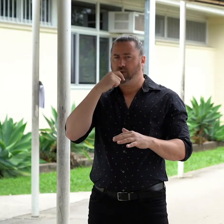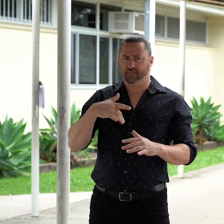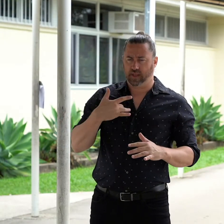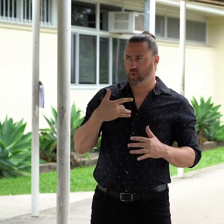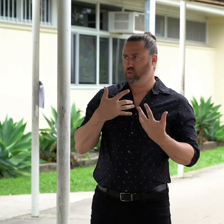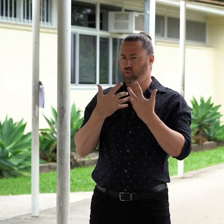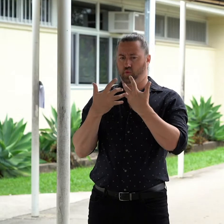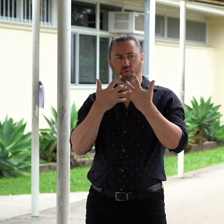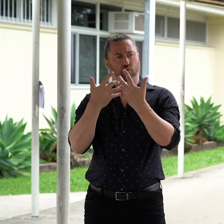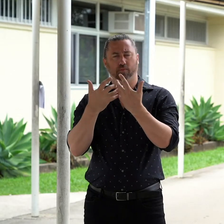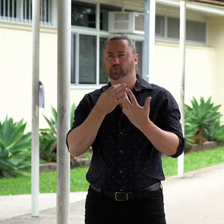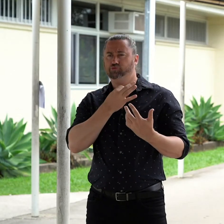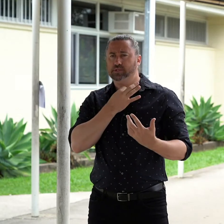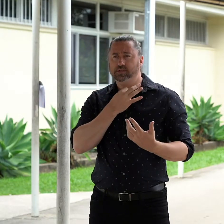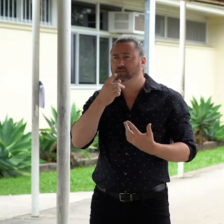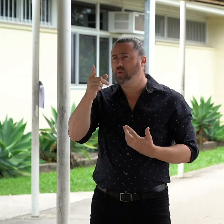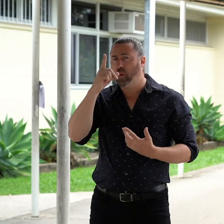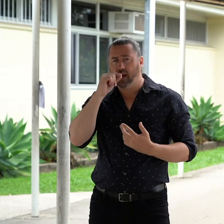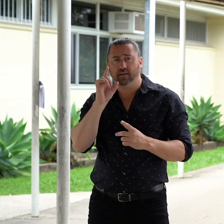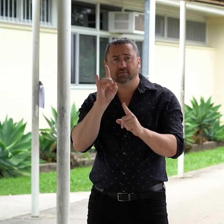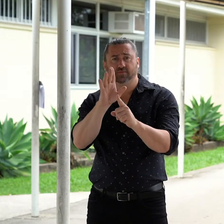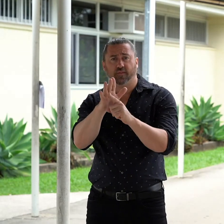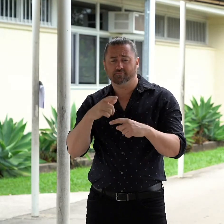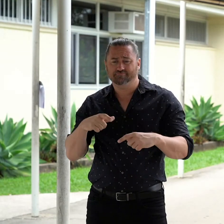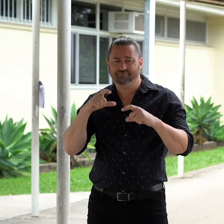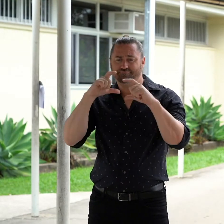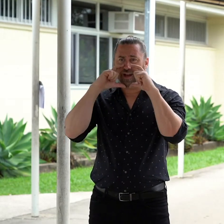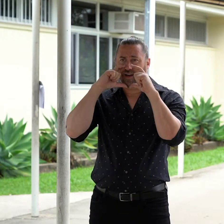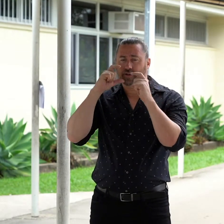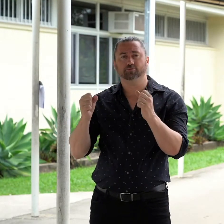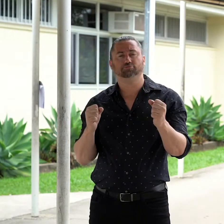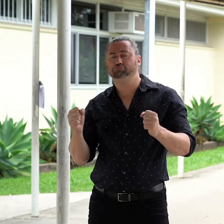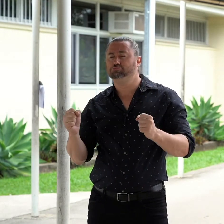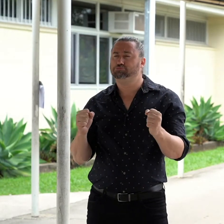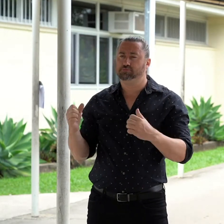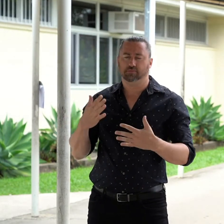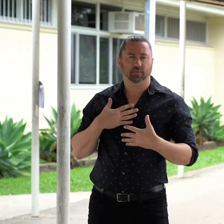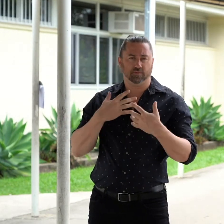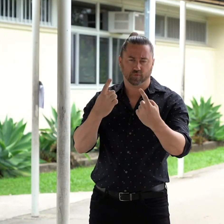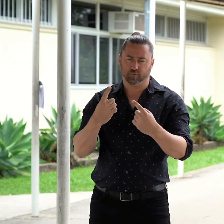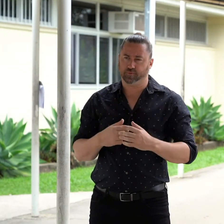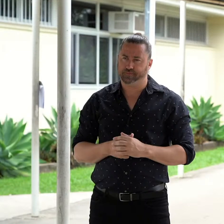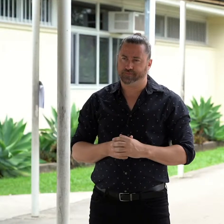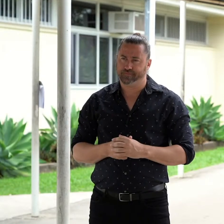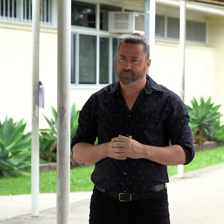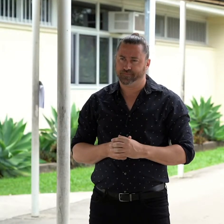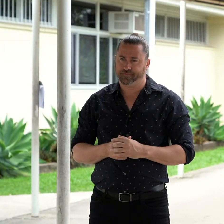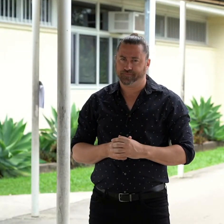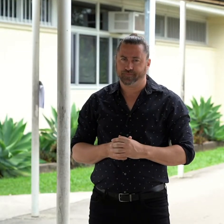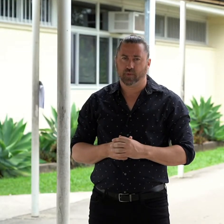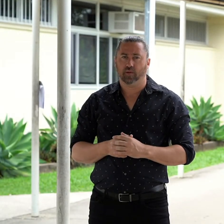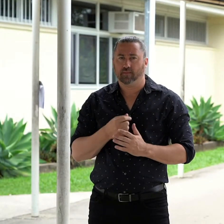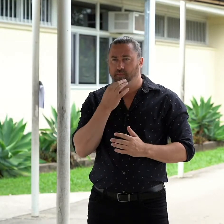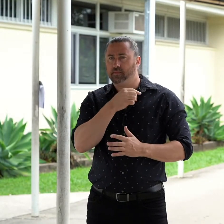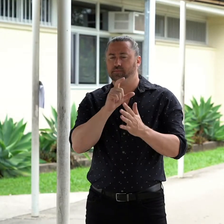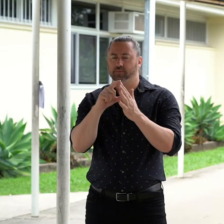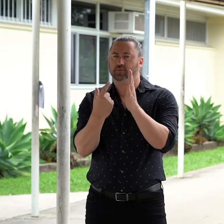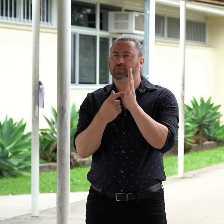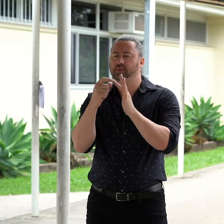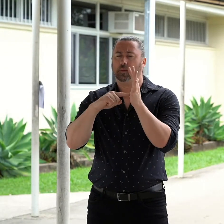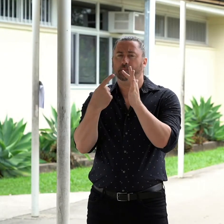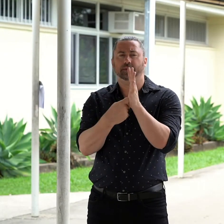socially distance, of course, don't forget to have that mask on you and put that on where you think you need it. I'll ask Dr. Peter